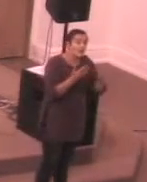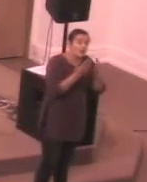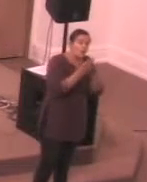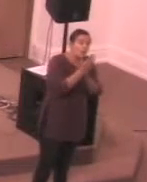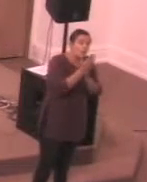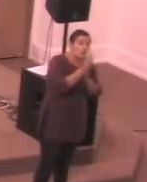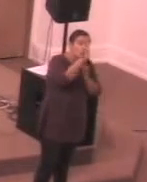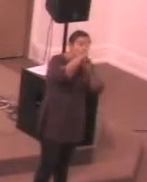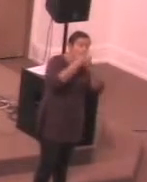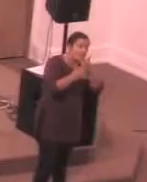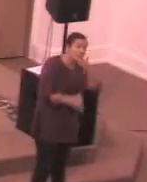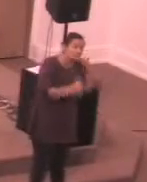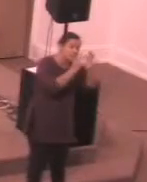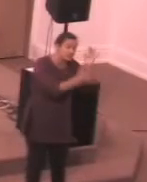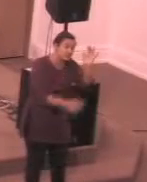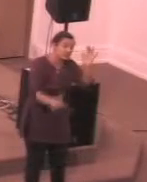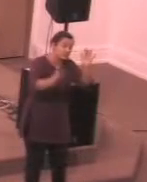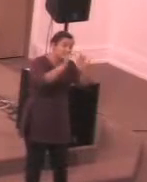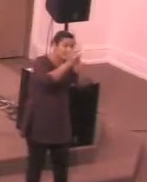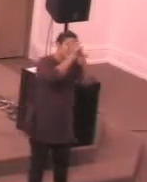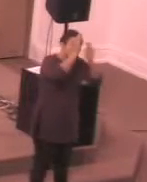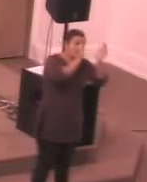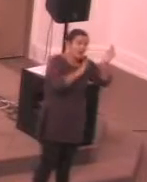And it's all